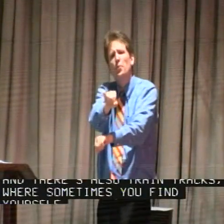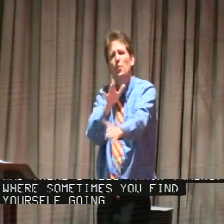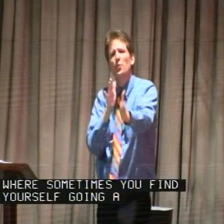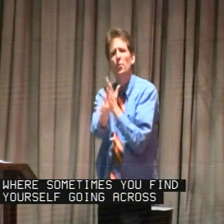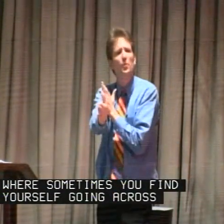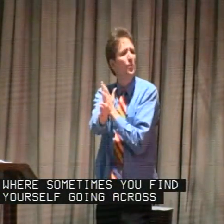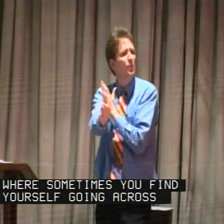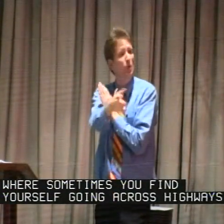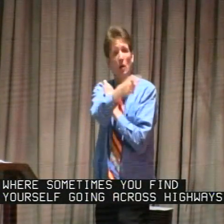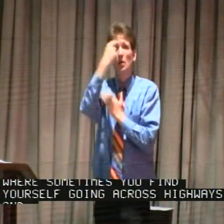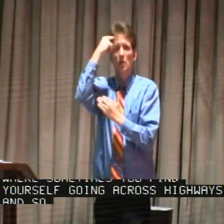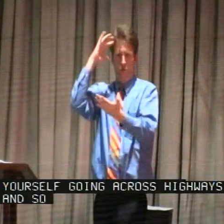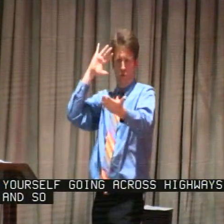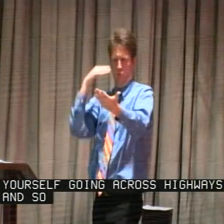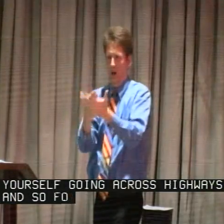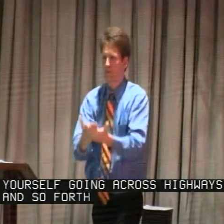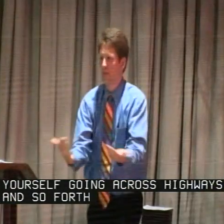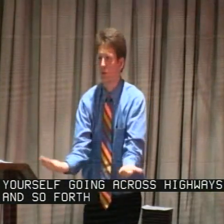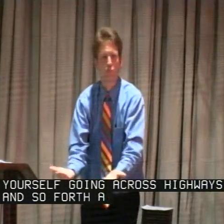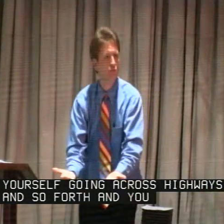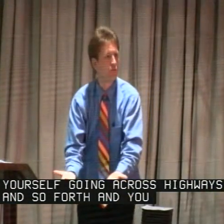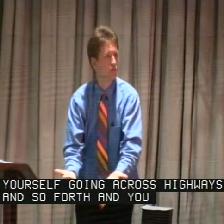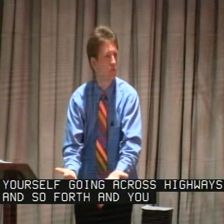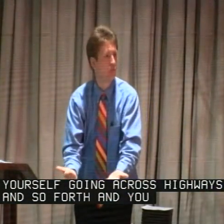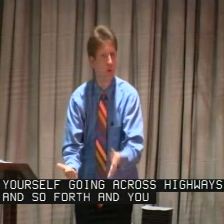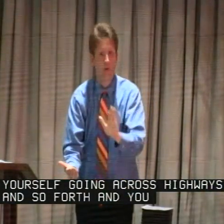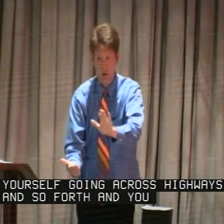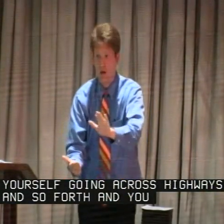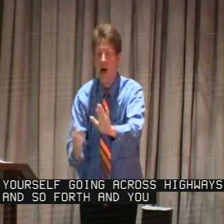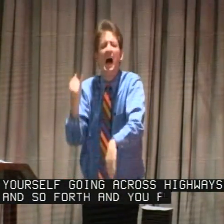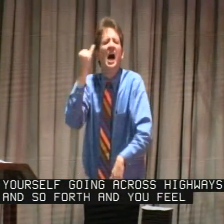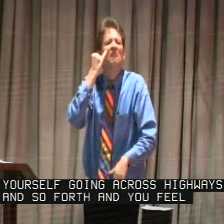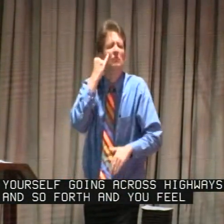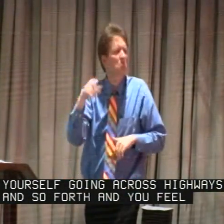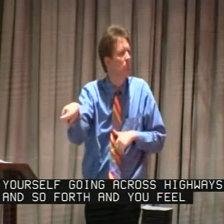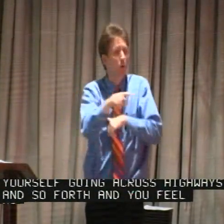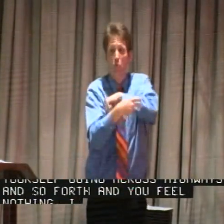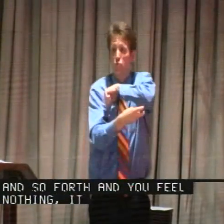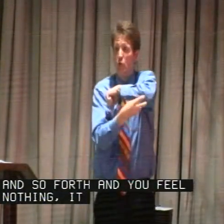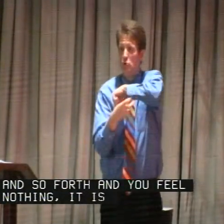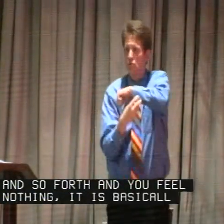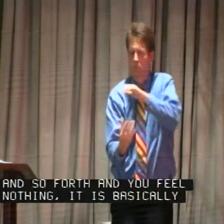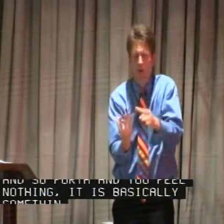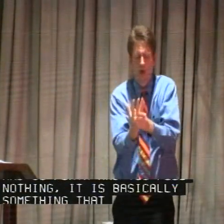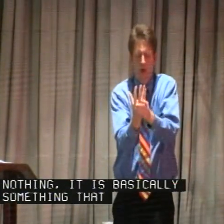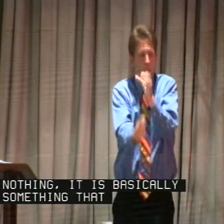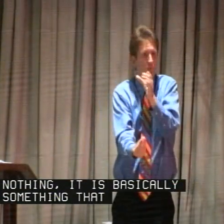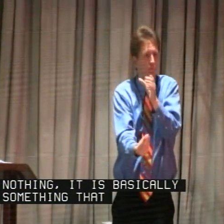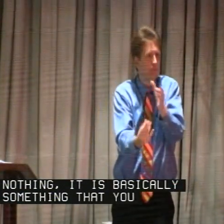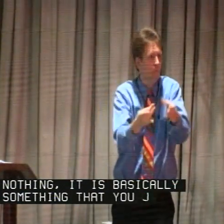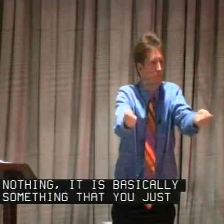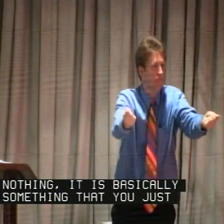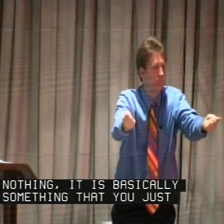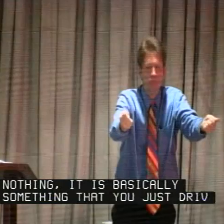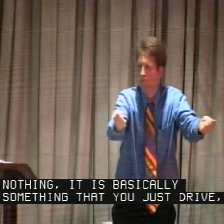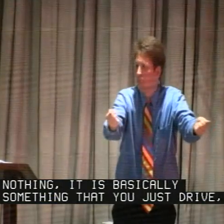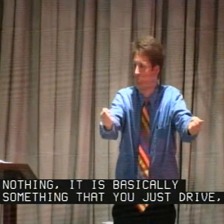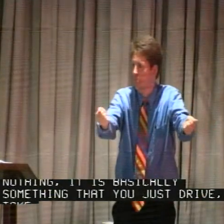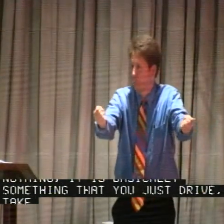you feel nothing. It is basically something that you just take for granted. And it's gone, and